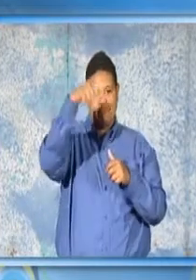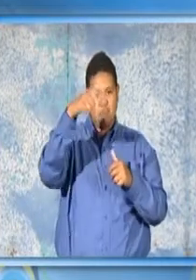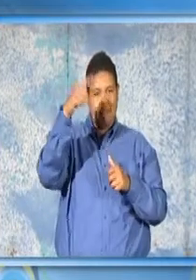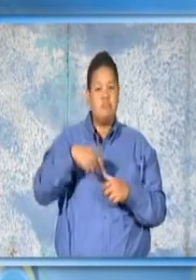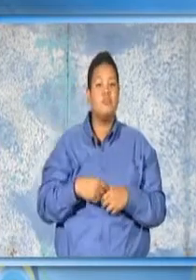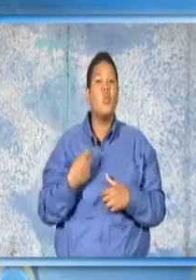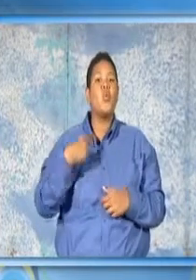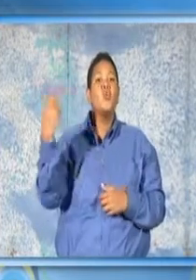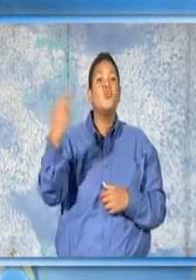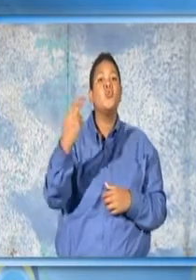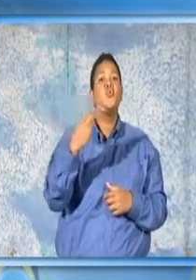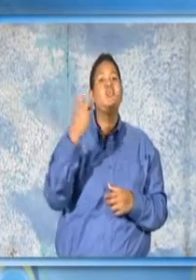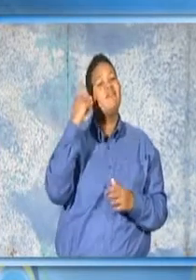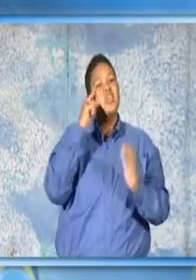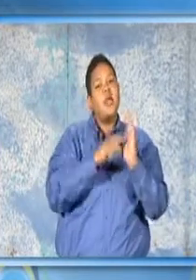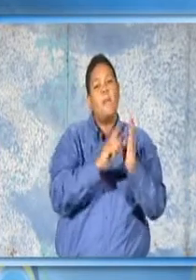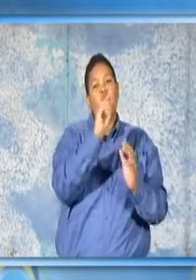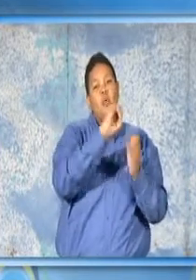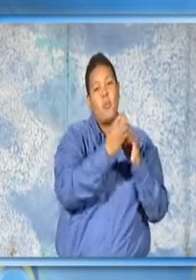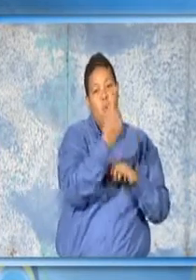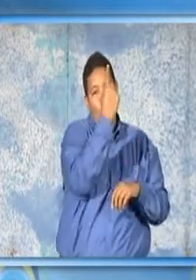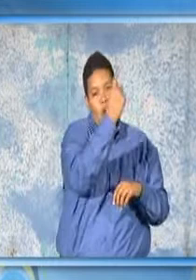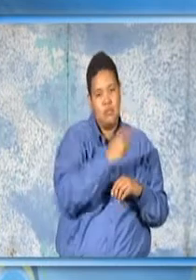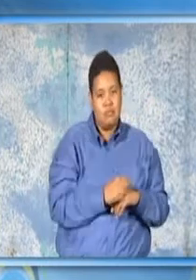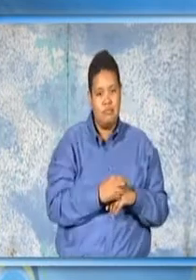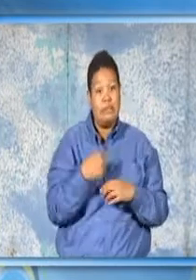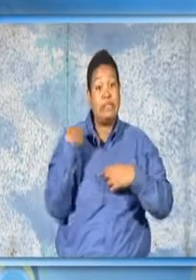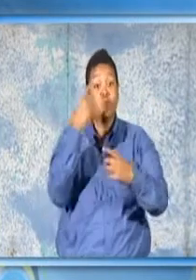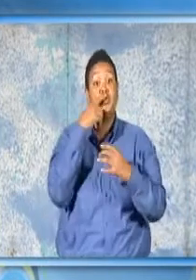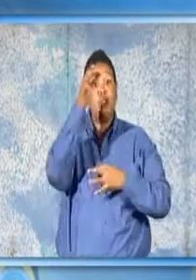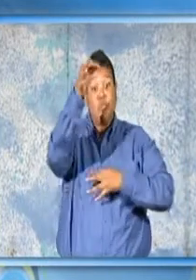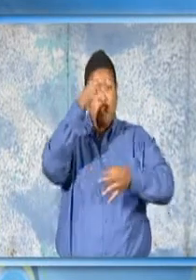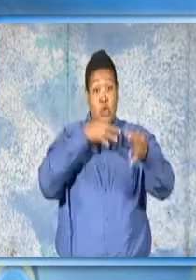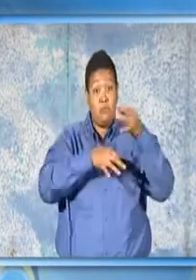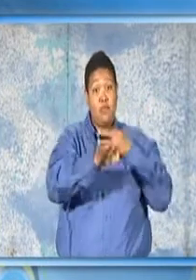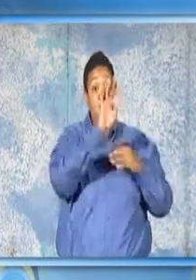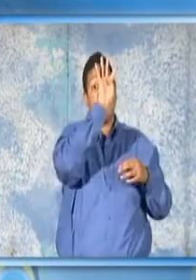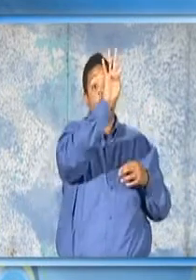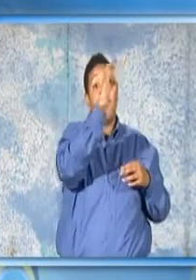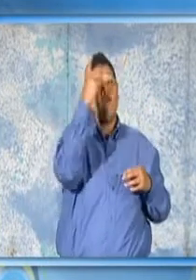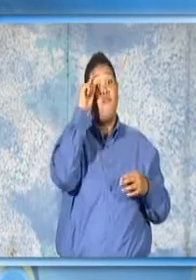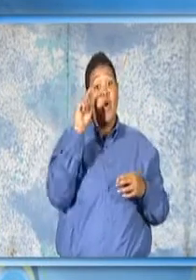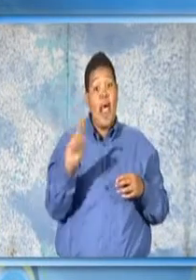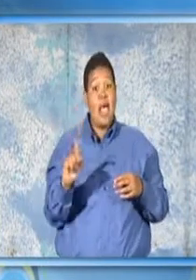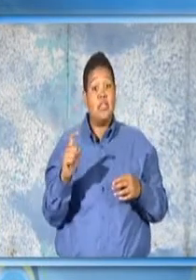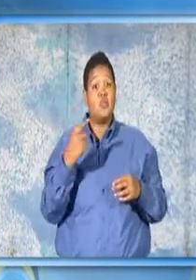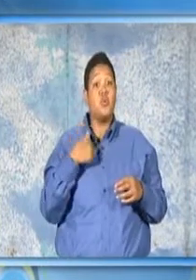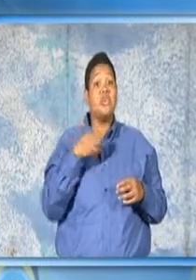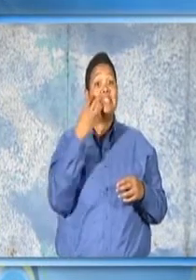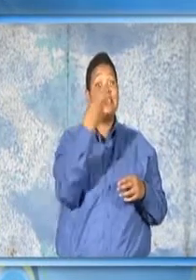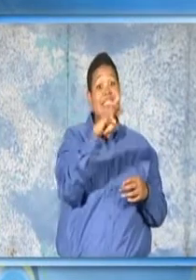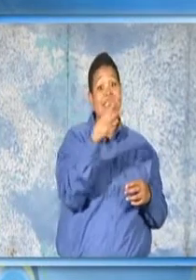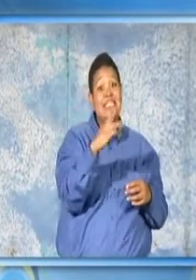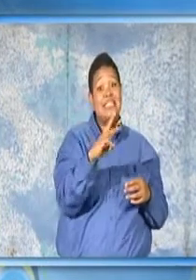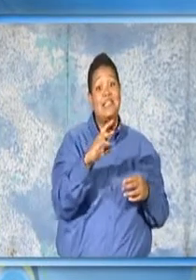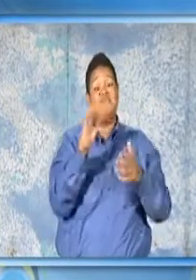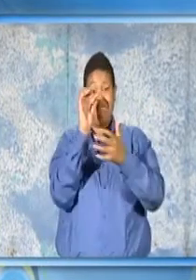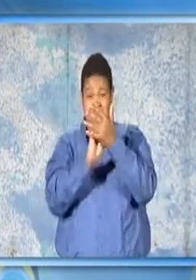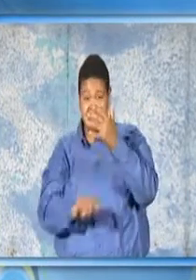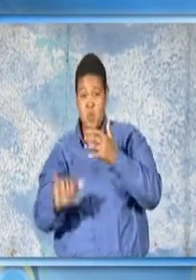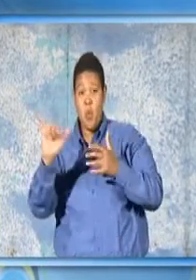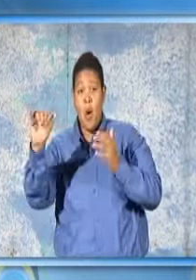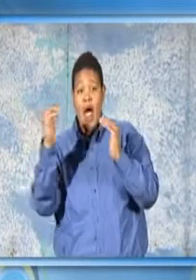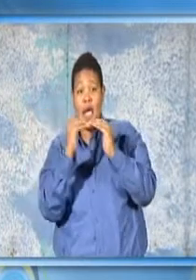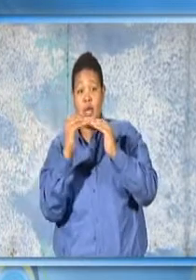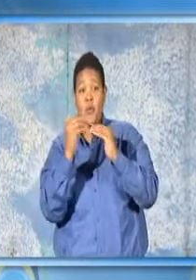Let's use equation 1. Since we are substituting 4 for x, we end up with 16 minus y